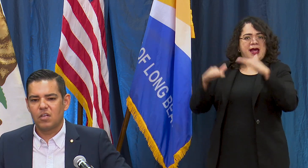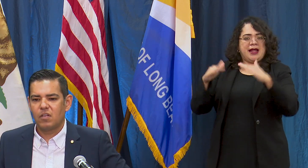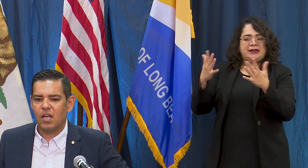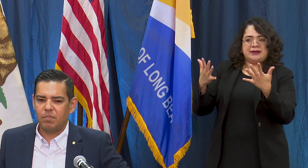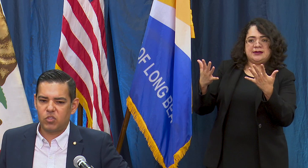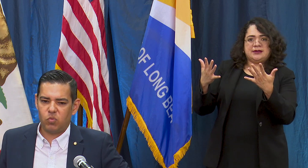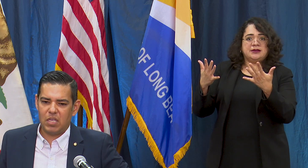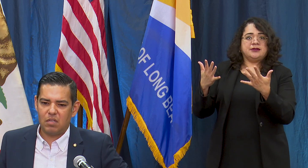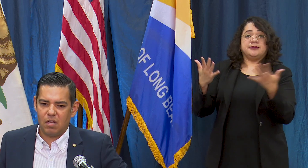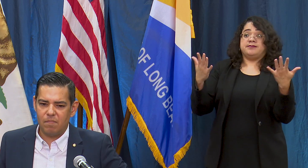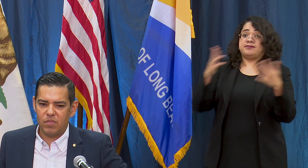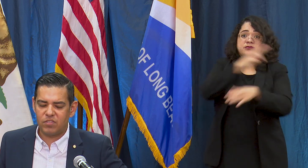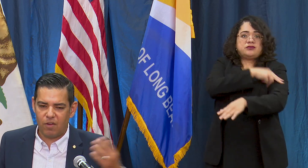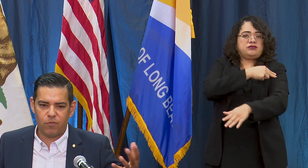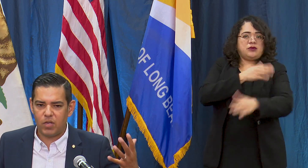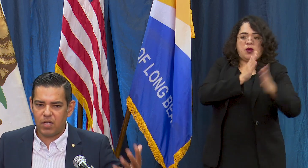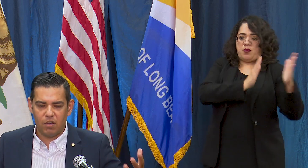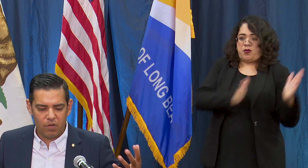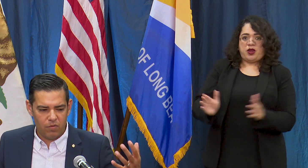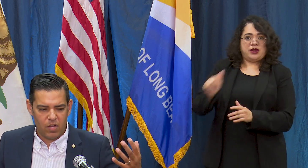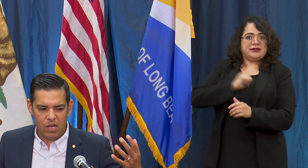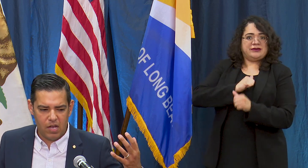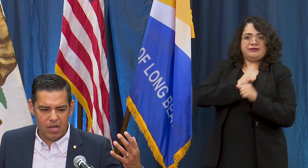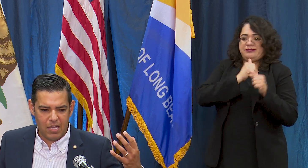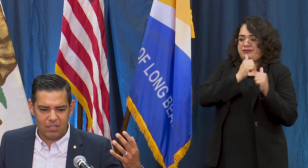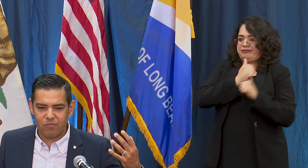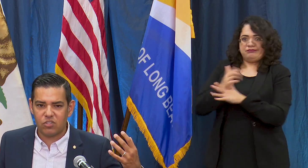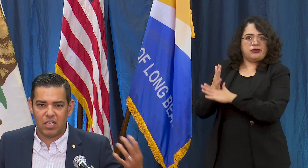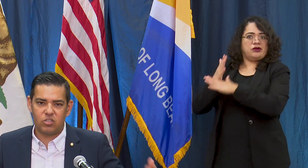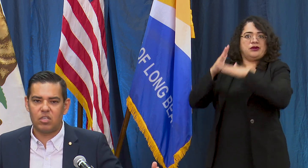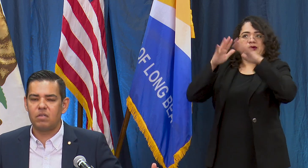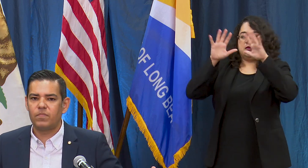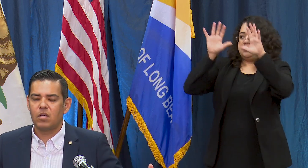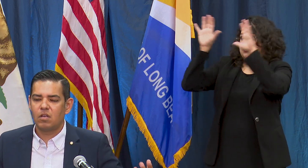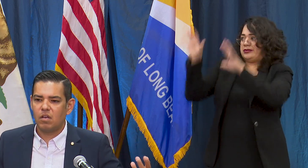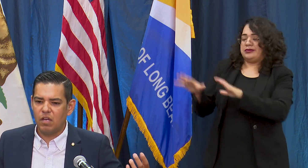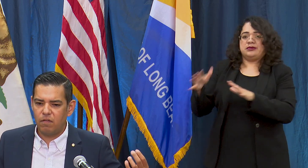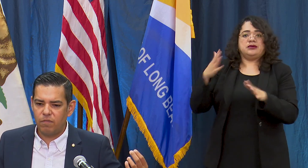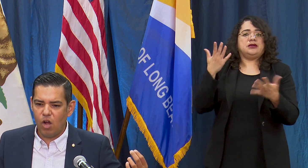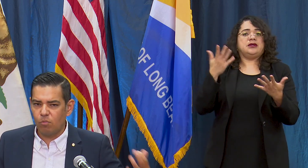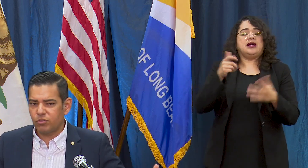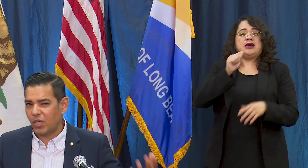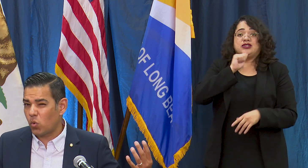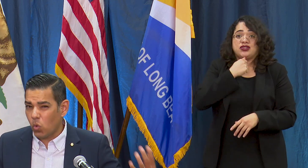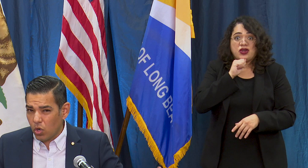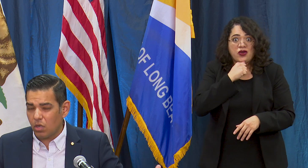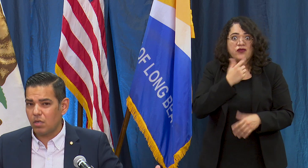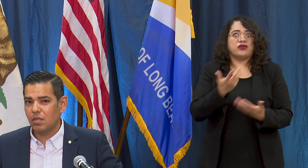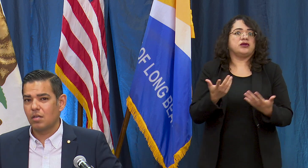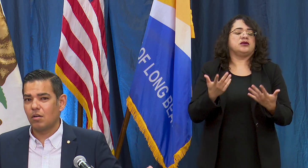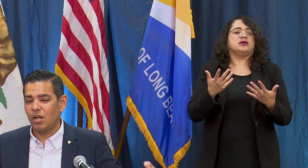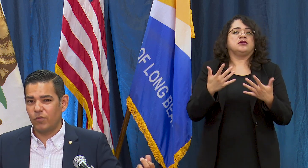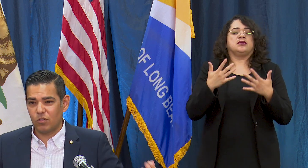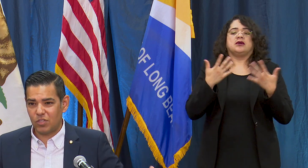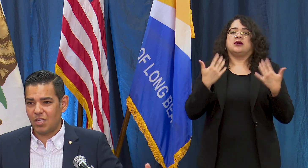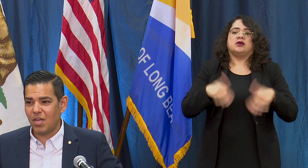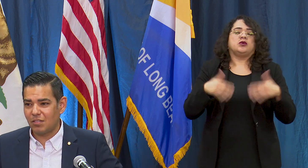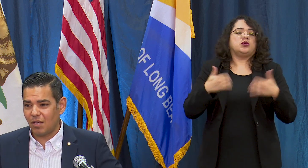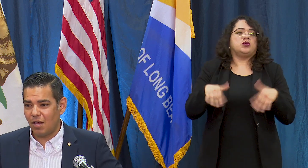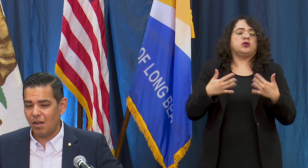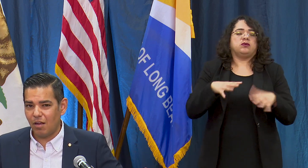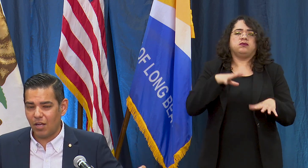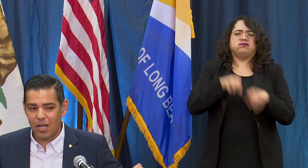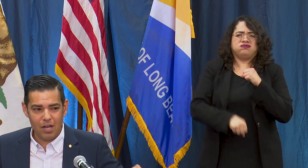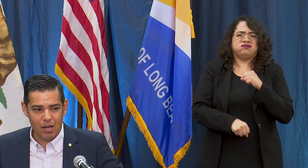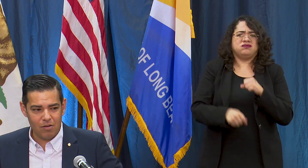balance between the suffering and devastation of almost a quarter of your city that